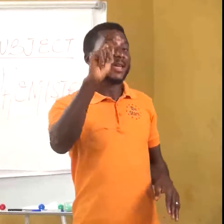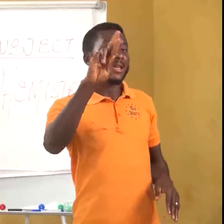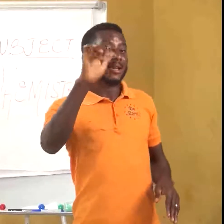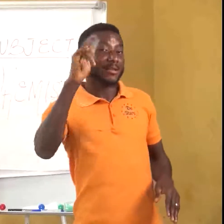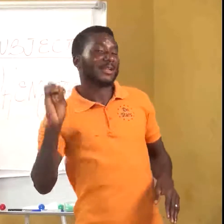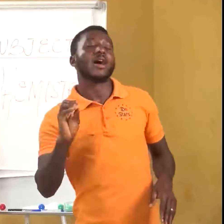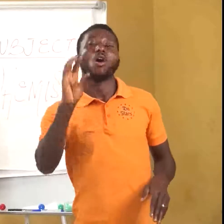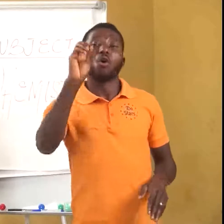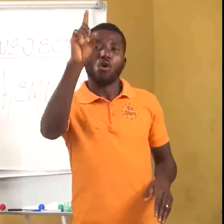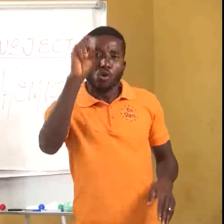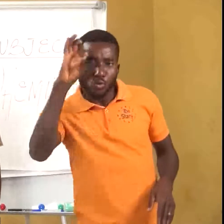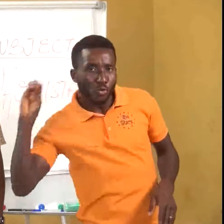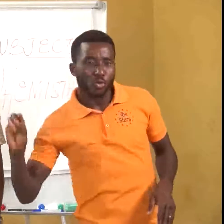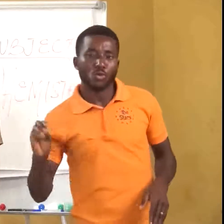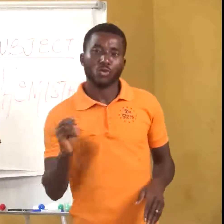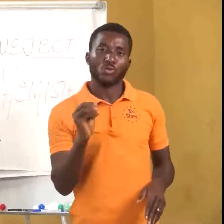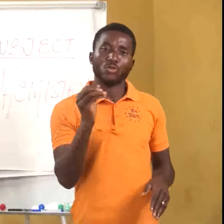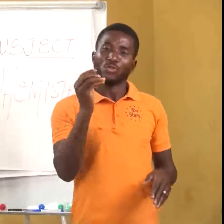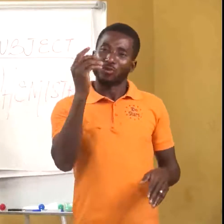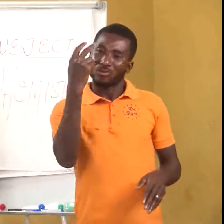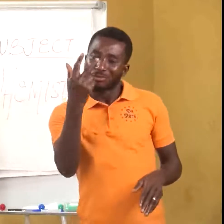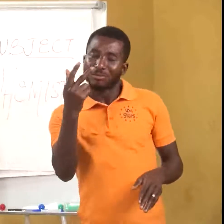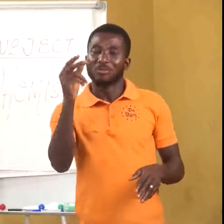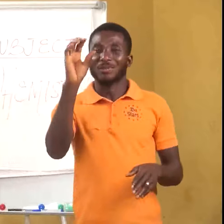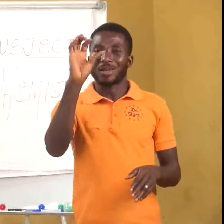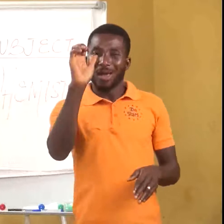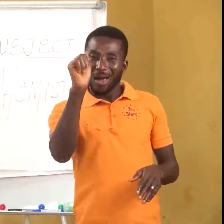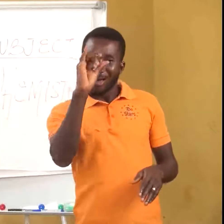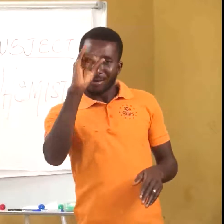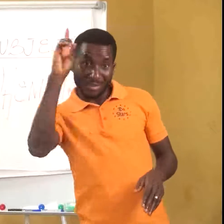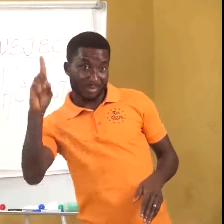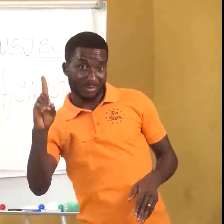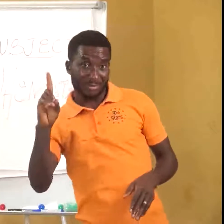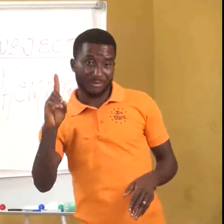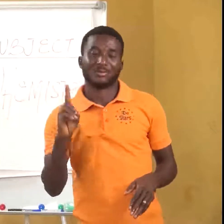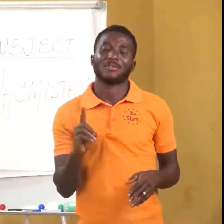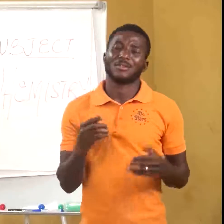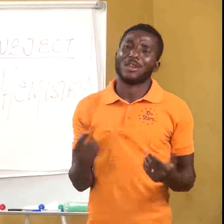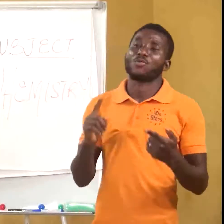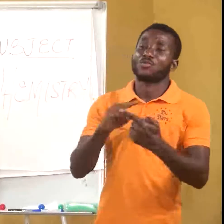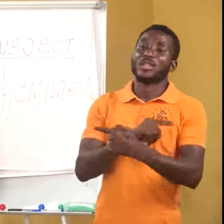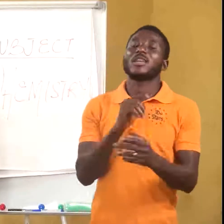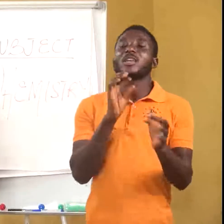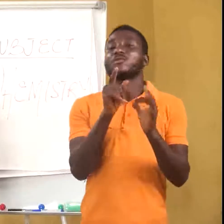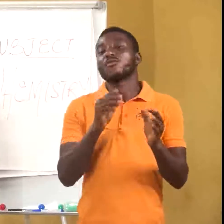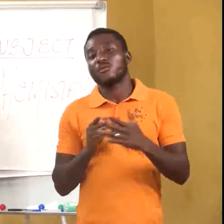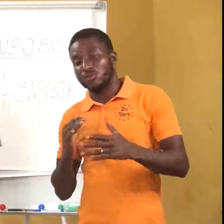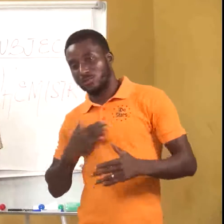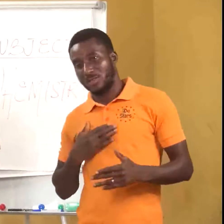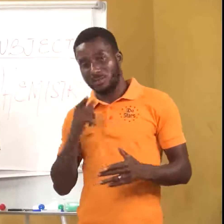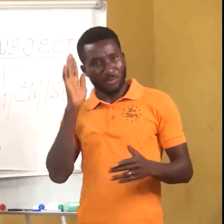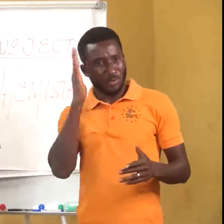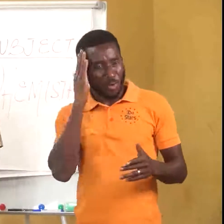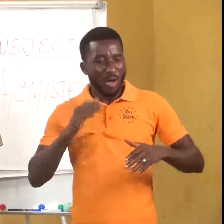trioxonitrate 5 acid, or somebody says iron 3 tetraoxosulfate 6. Today, if you follow me, you will